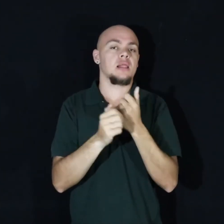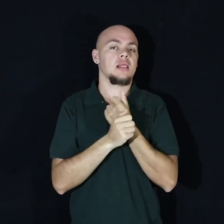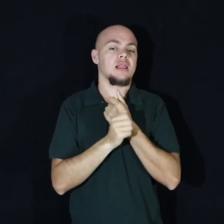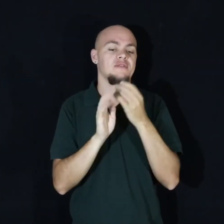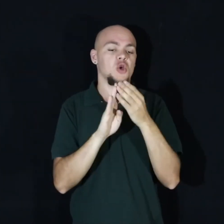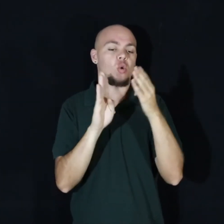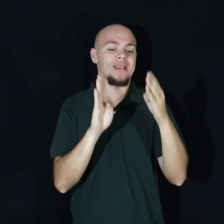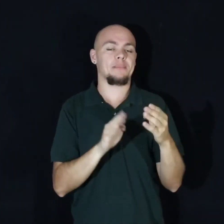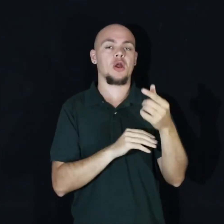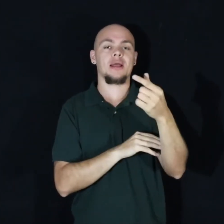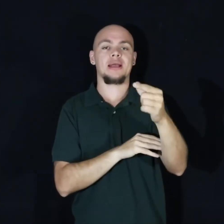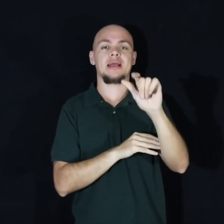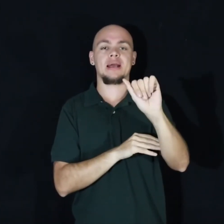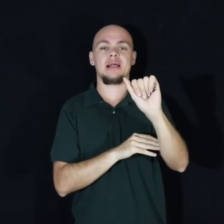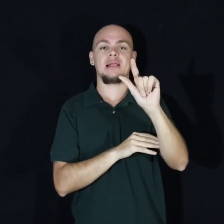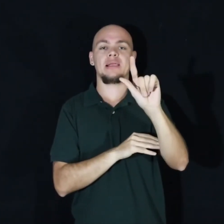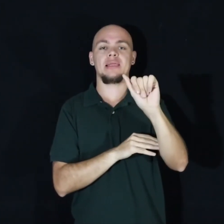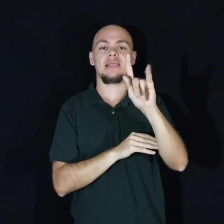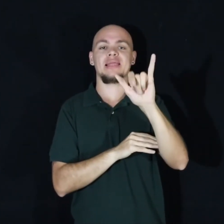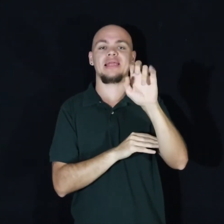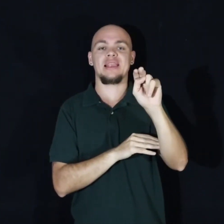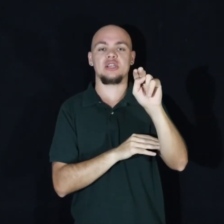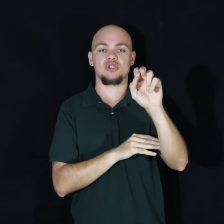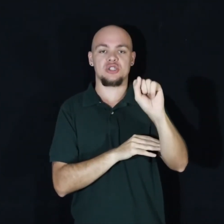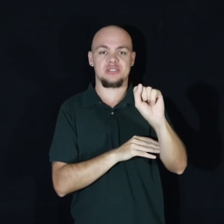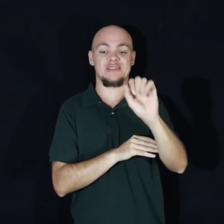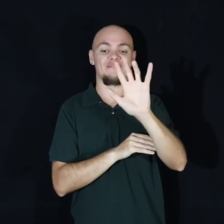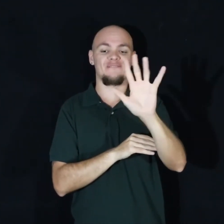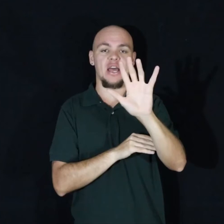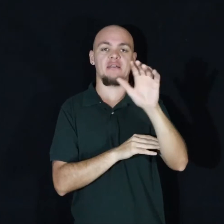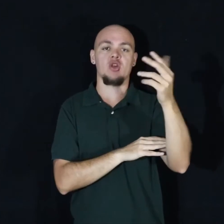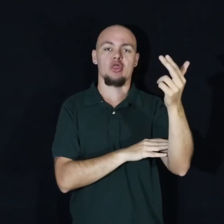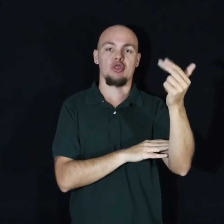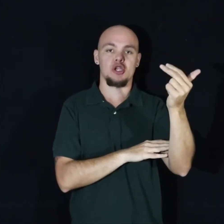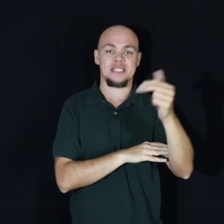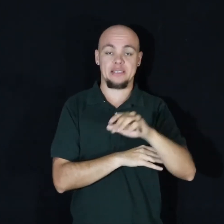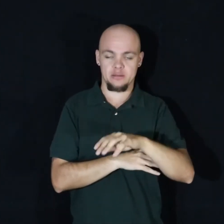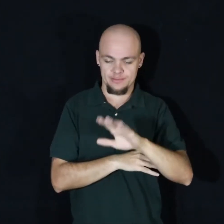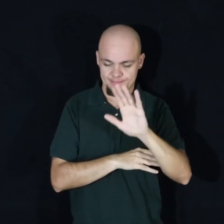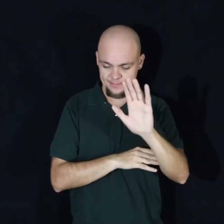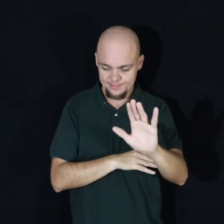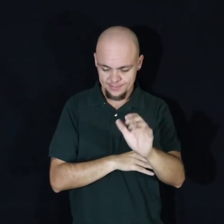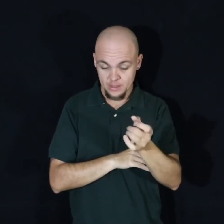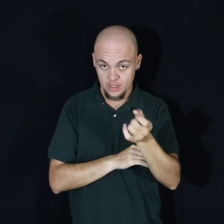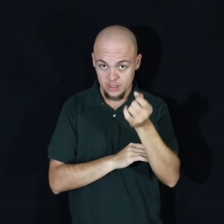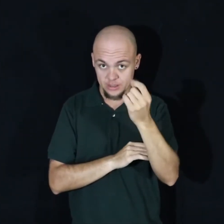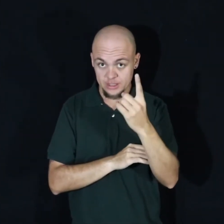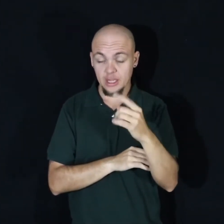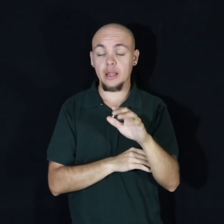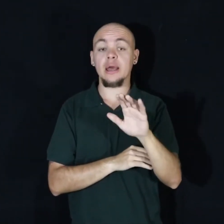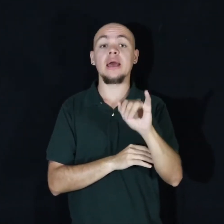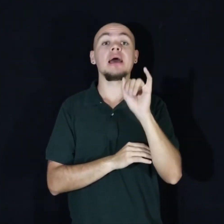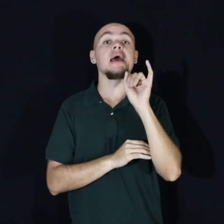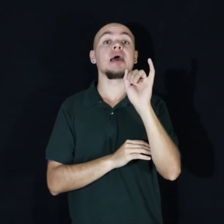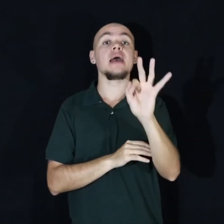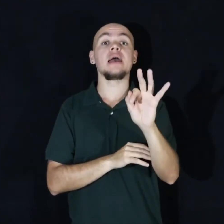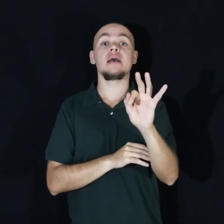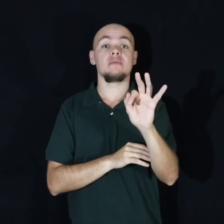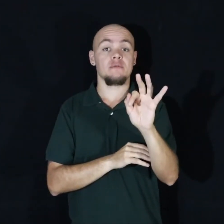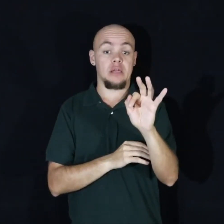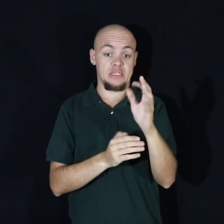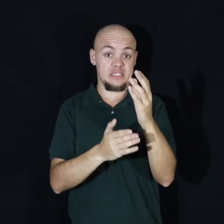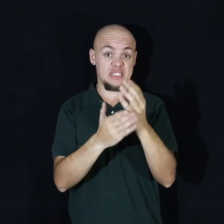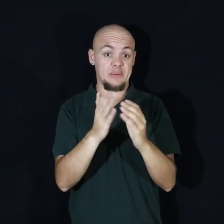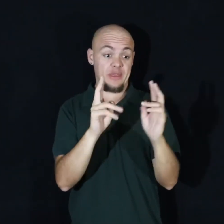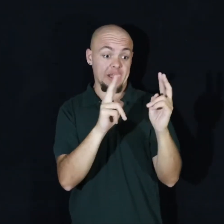That's Galatians 5:14. Love your neighbor as yourself. I sometimes wonder what